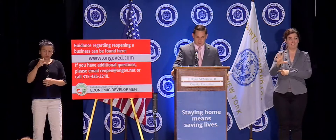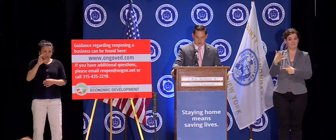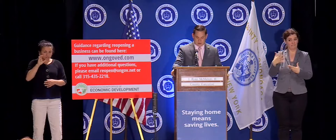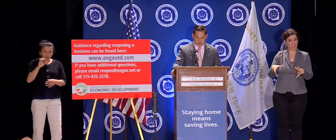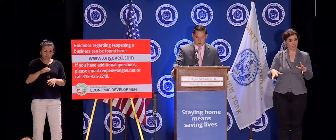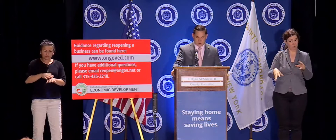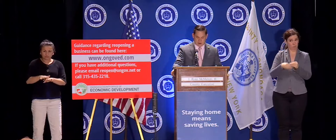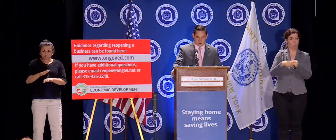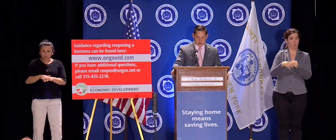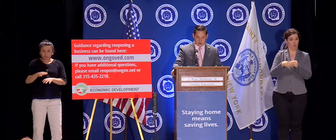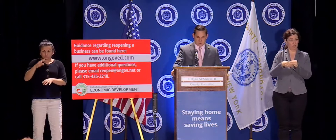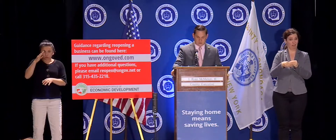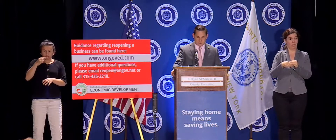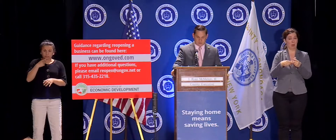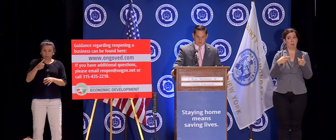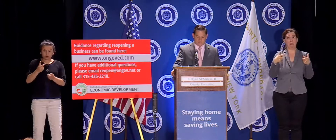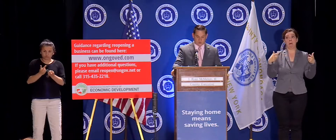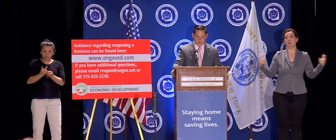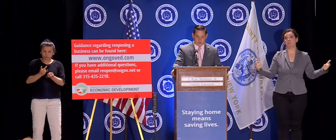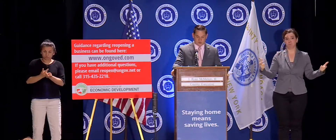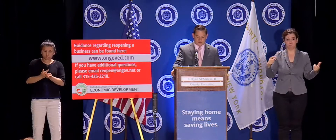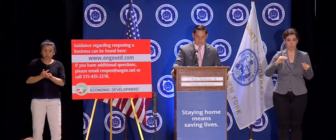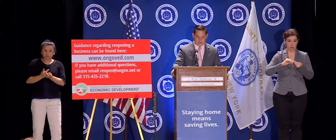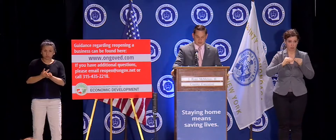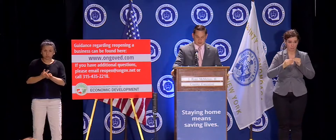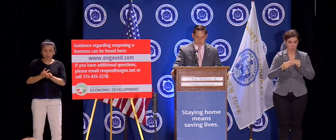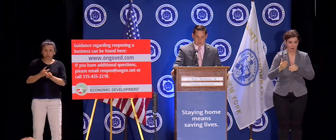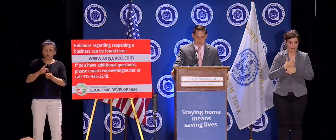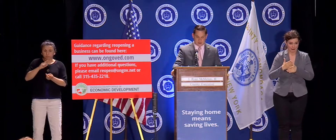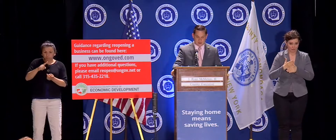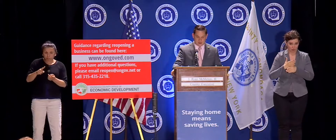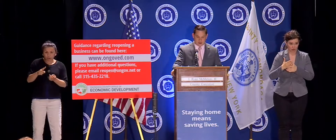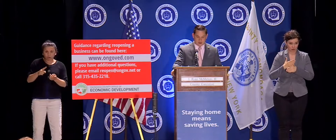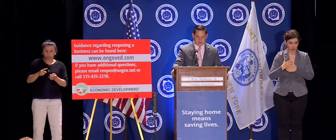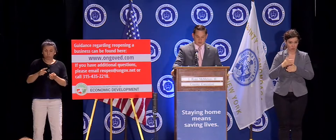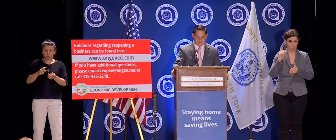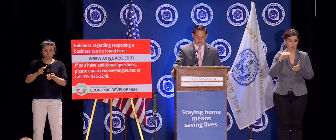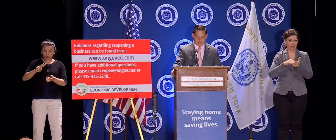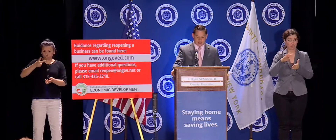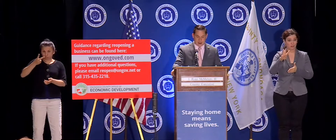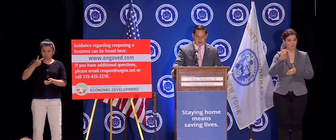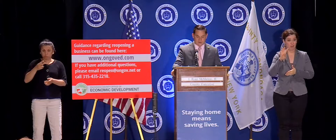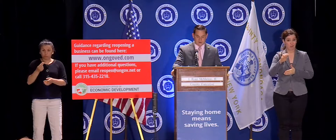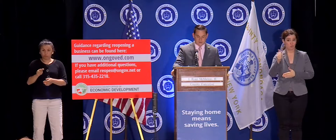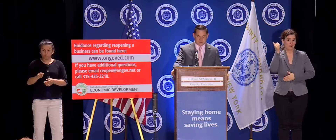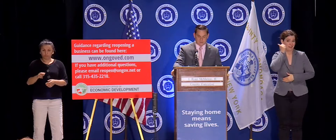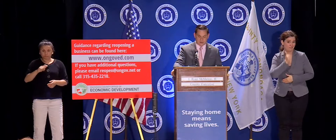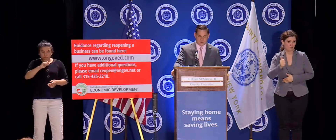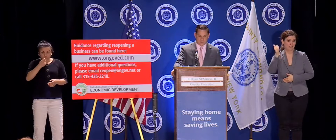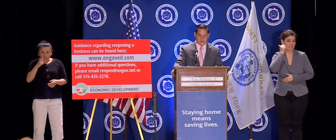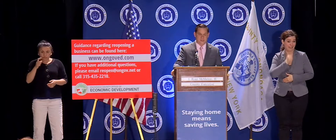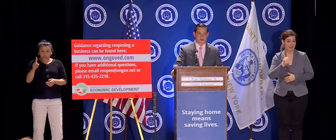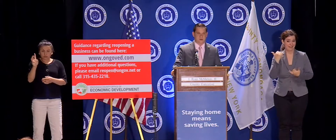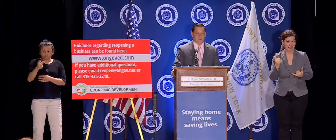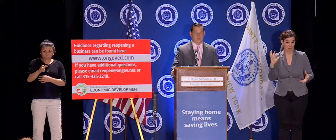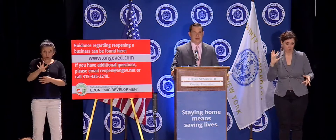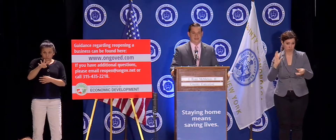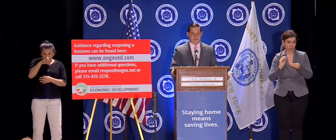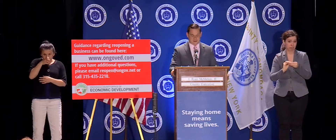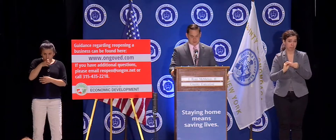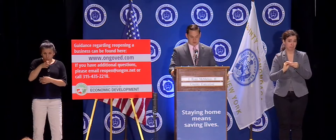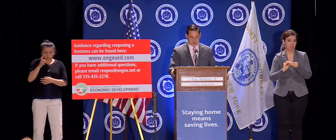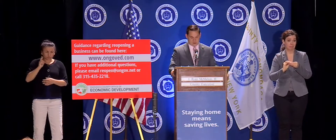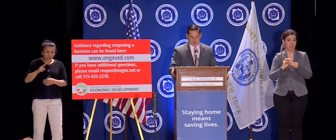day. We now are averaging about 1,400 tests a day on our 7-day average from May 13th through